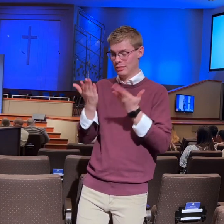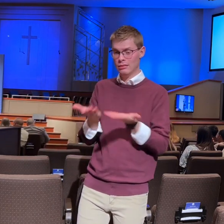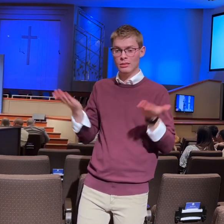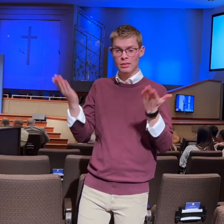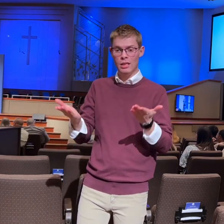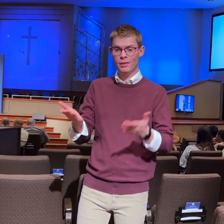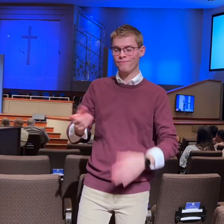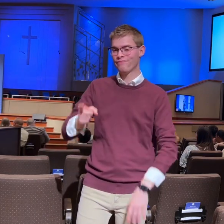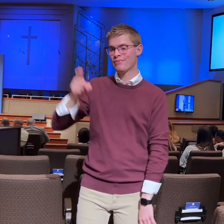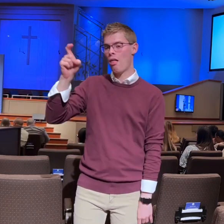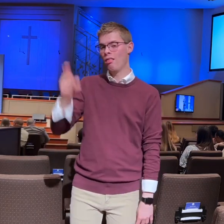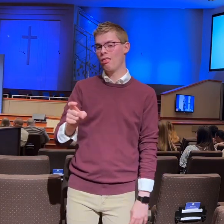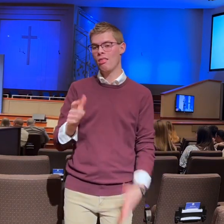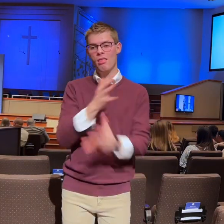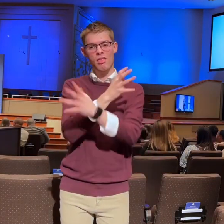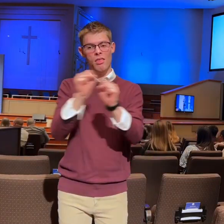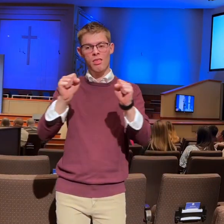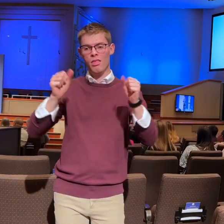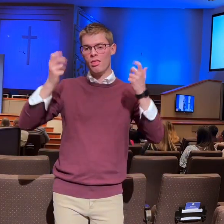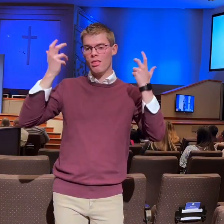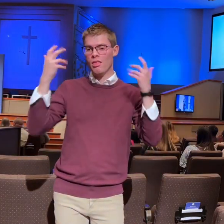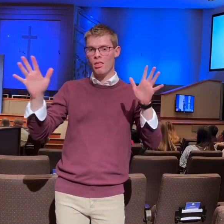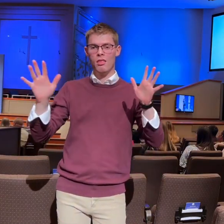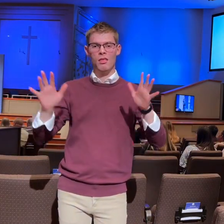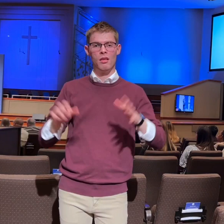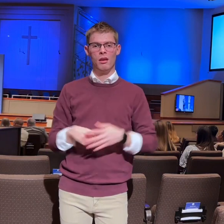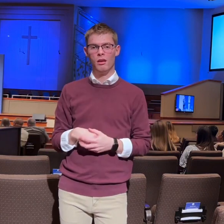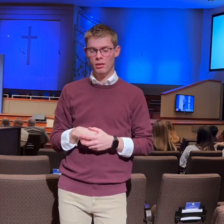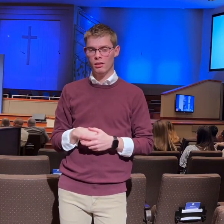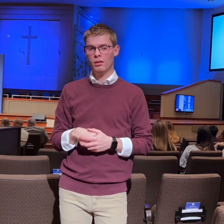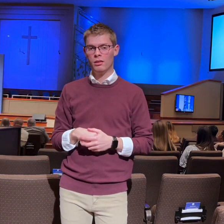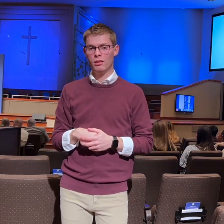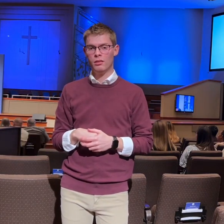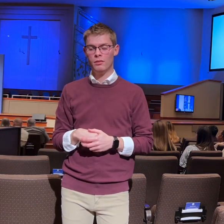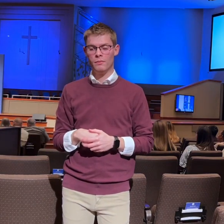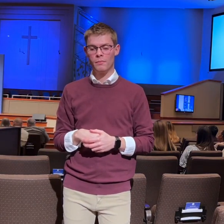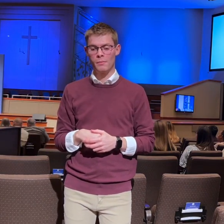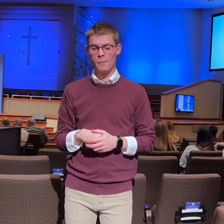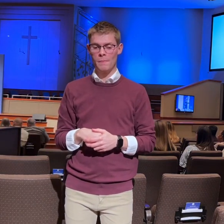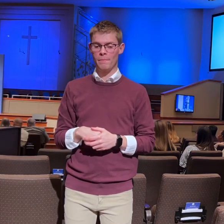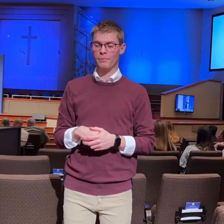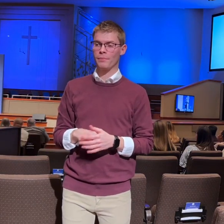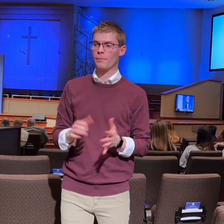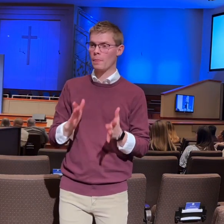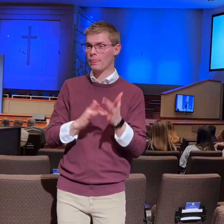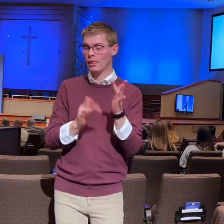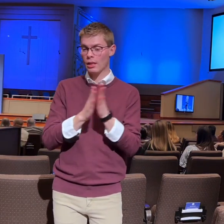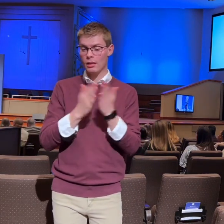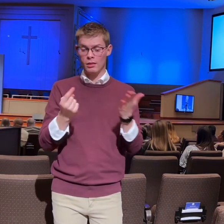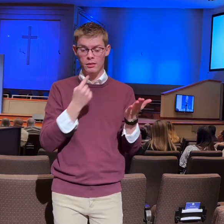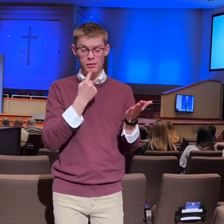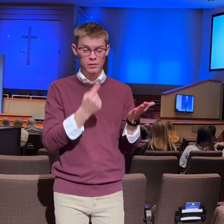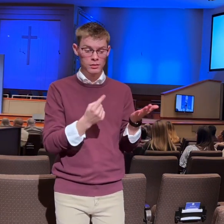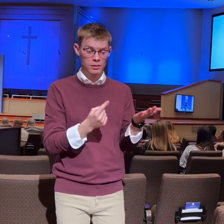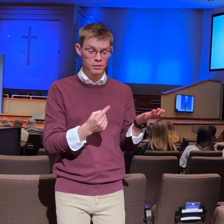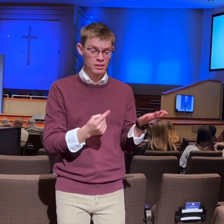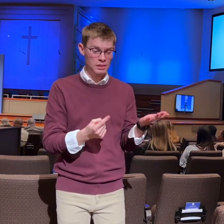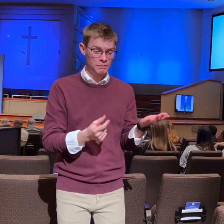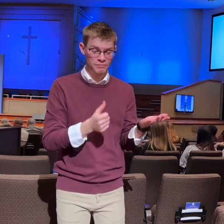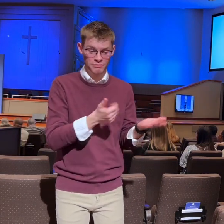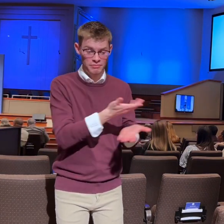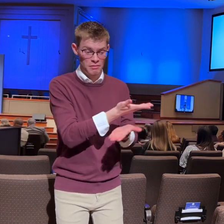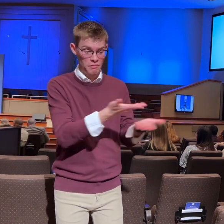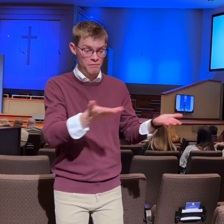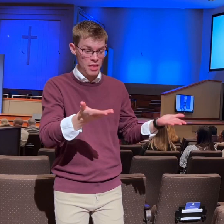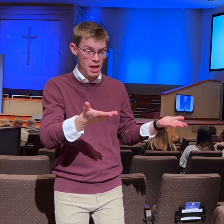They're truly saved. John says, the reason they went out from among us is because they never were of us. So,